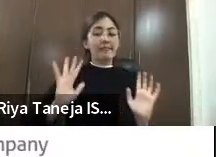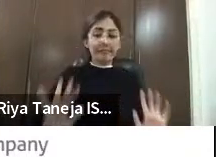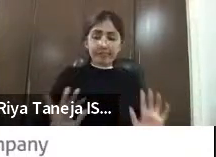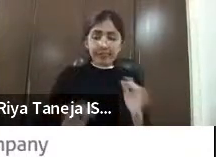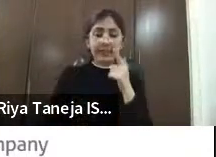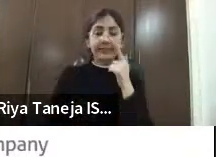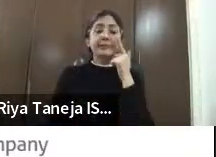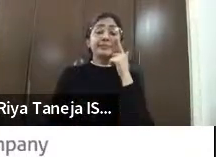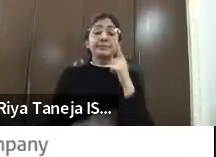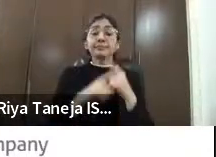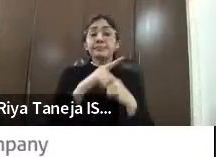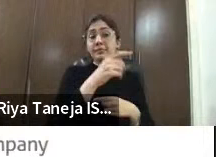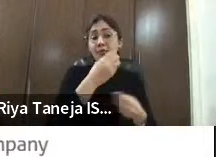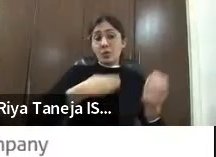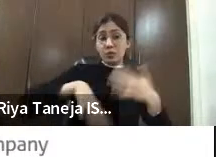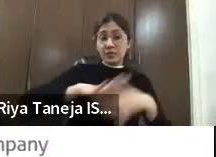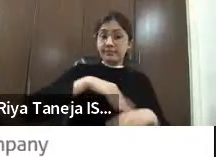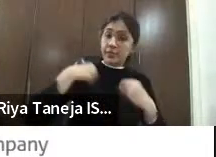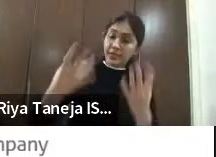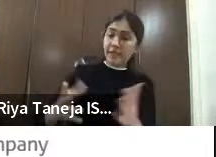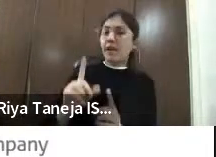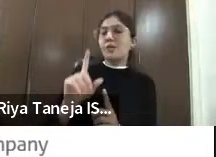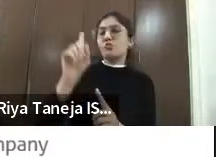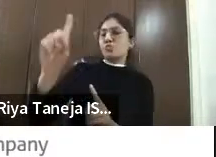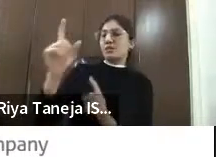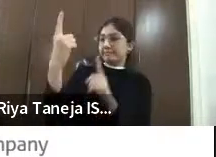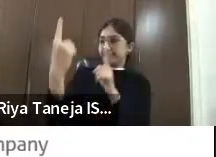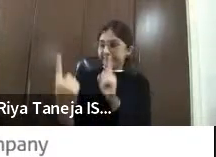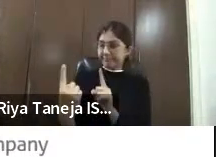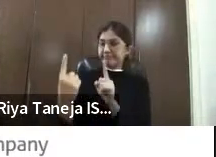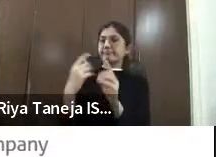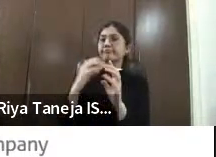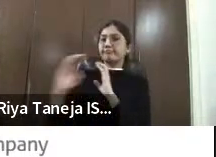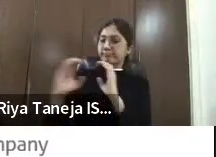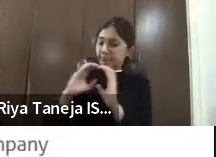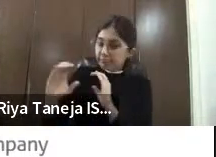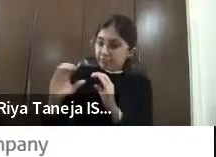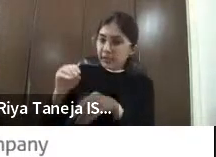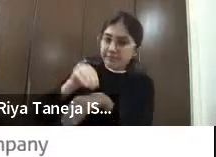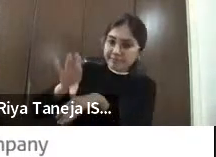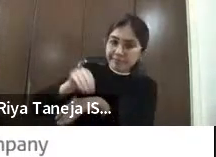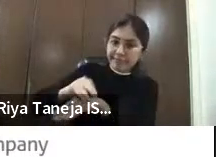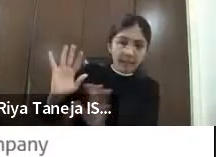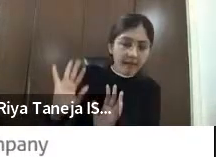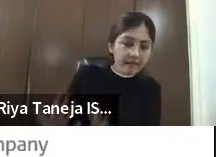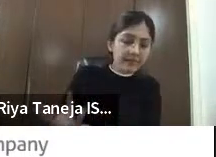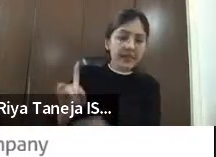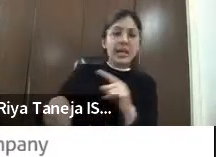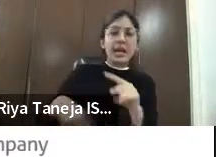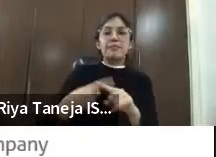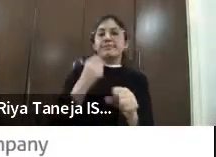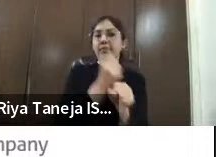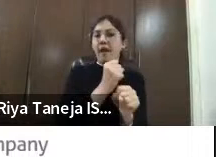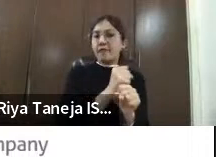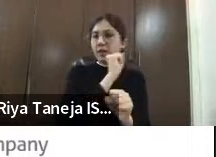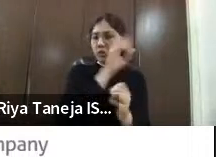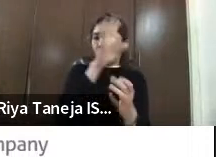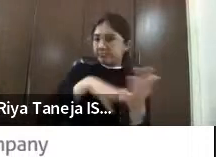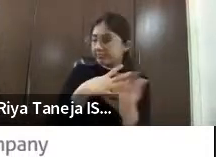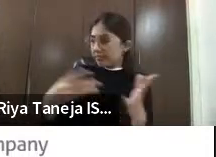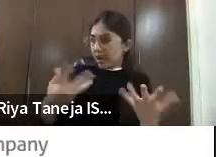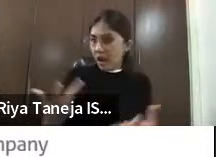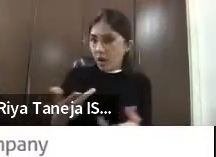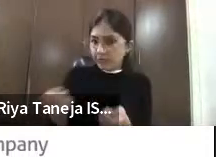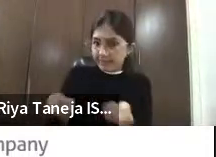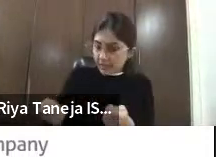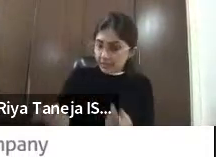also provides individual mentoring, accessing government schemes, MSME registration, incubation